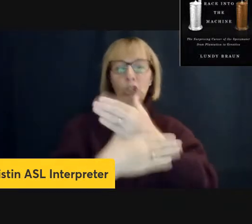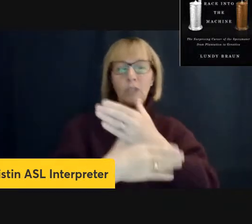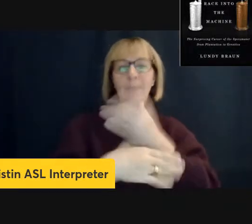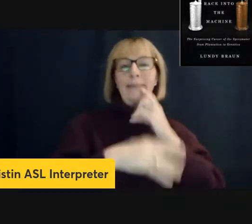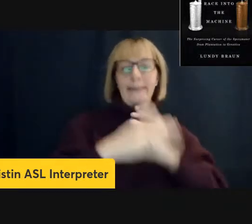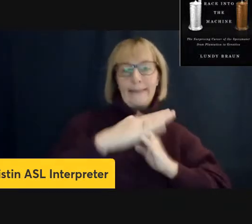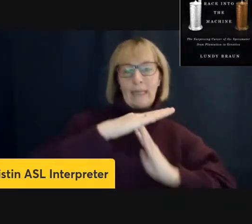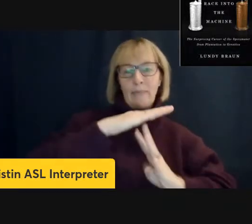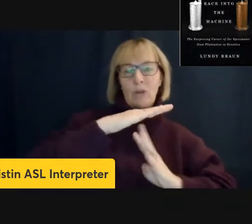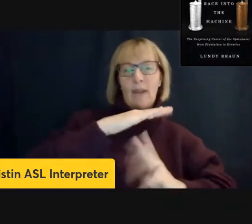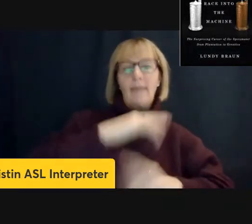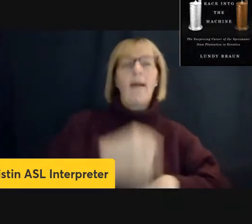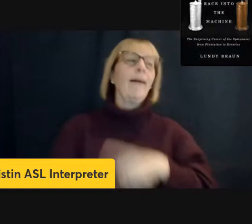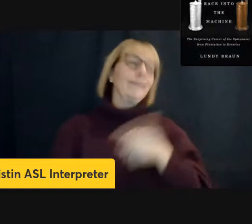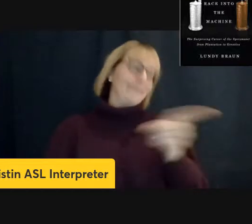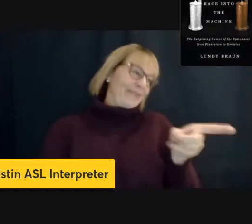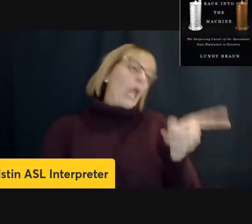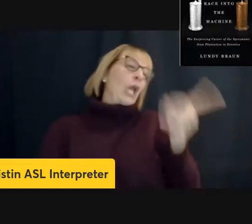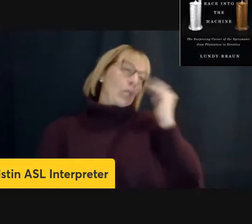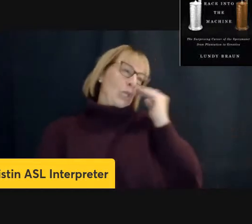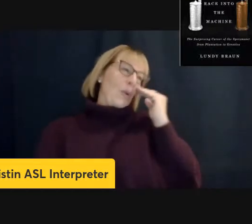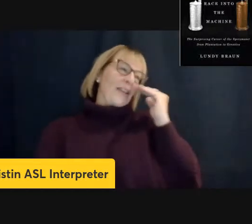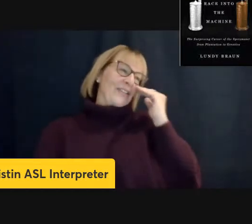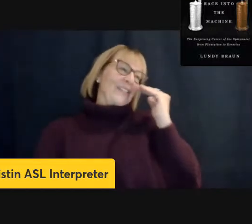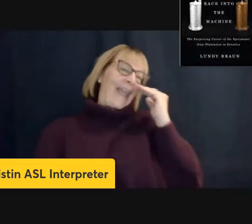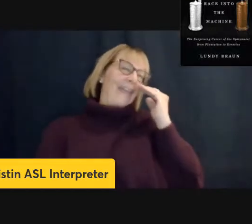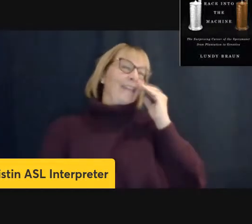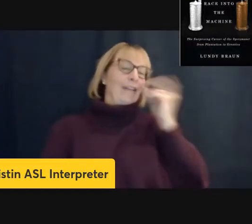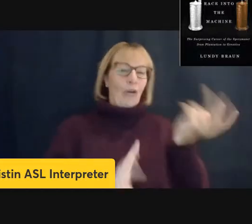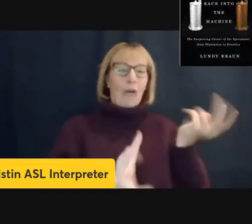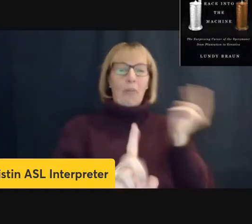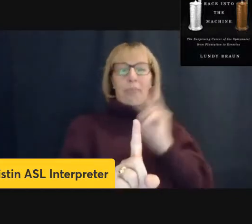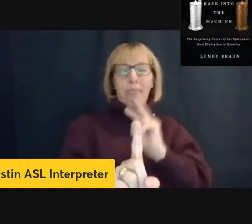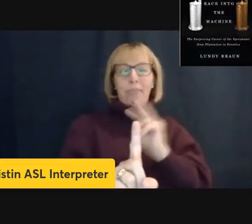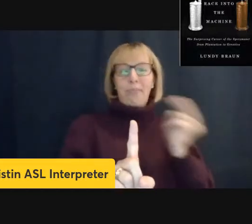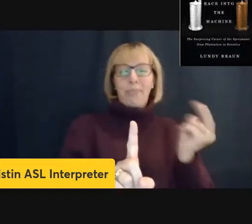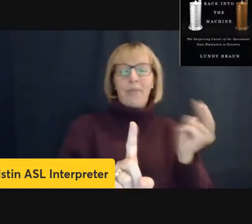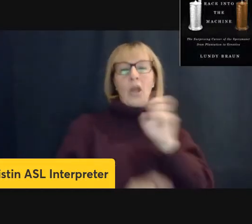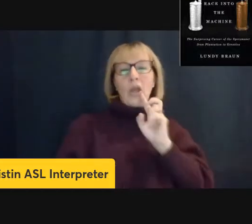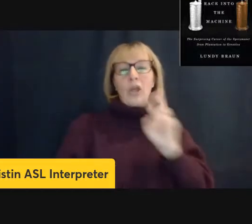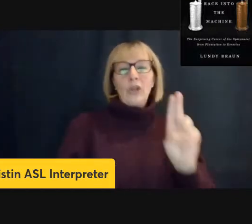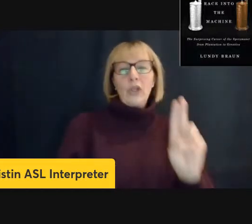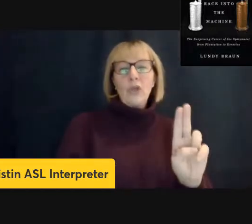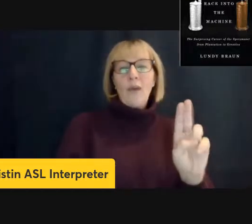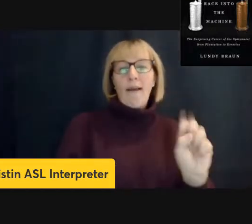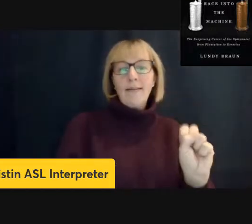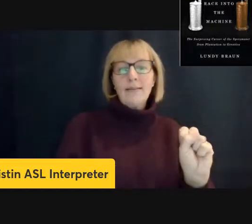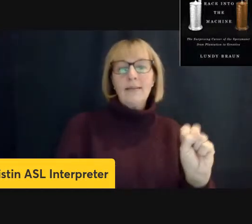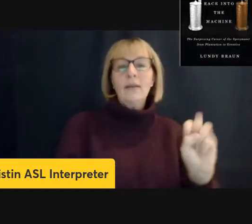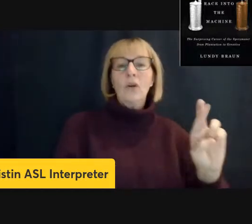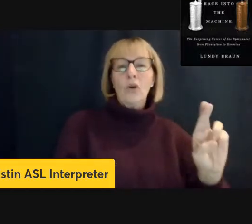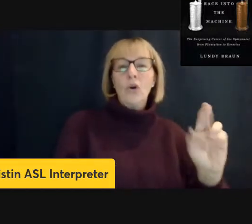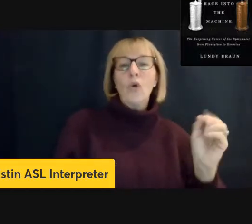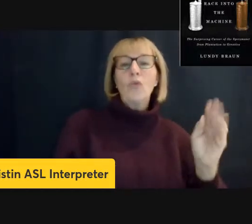really understood and could see objectively the US race problem.